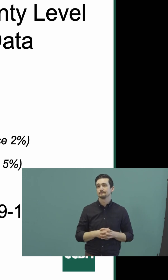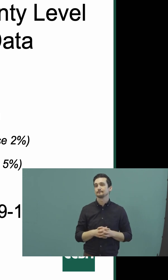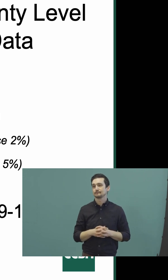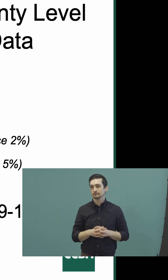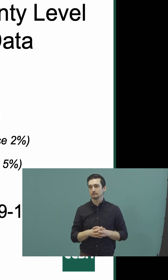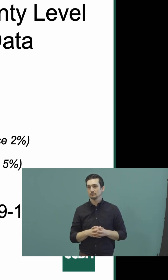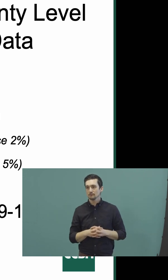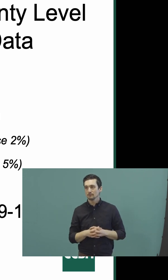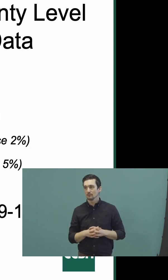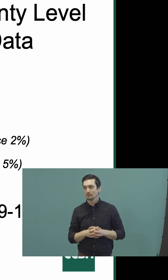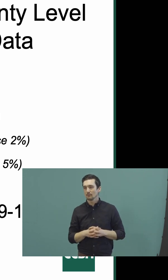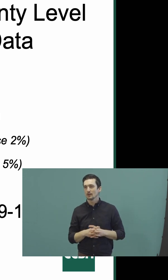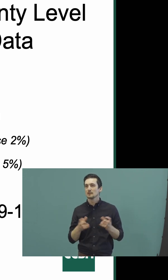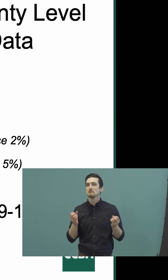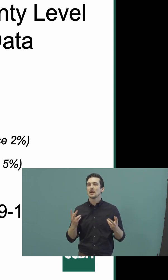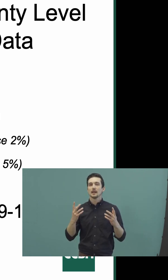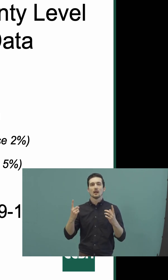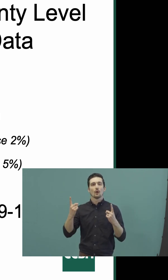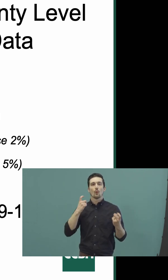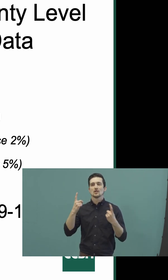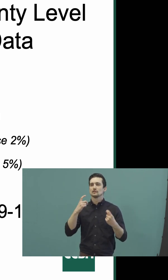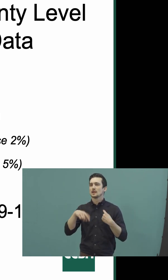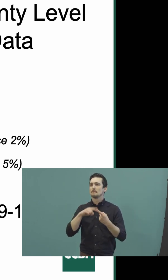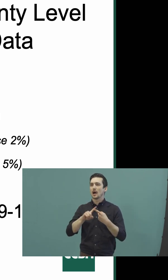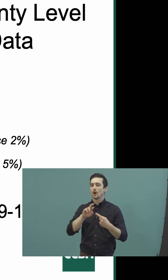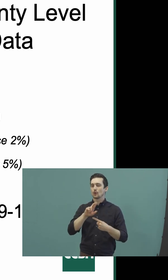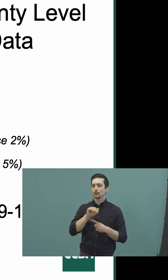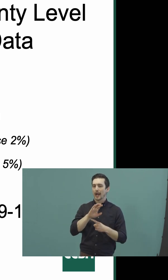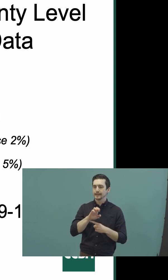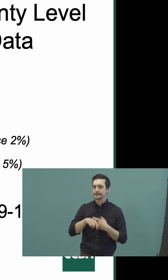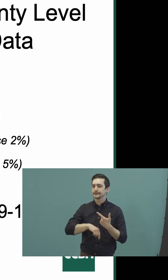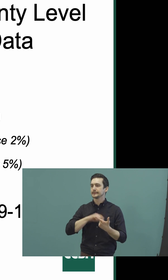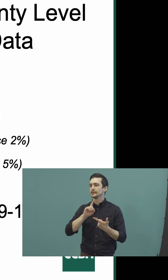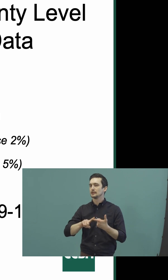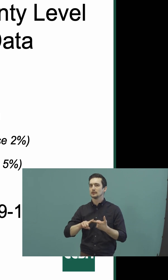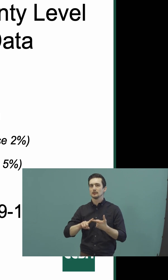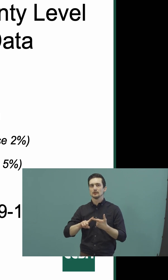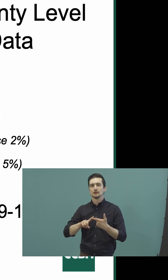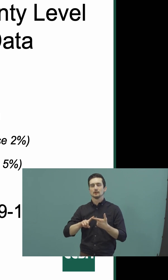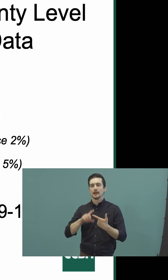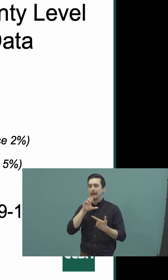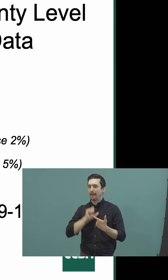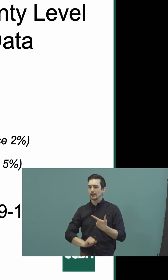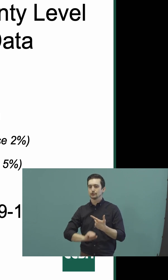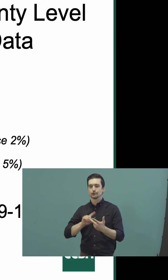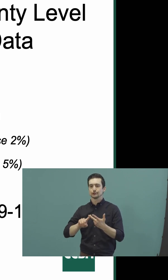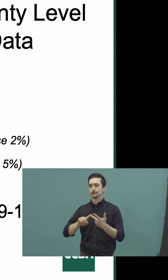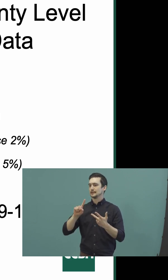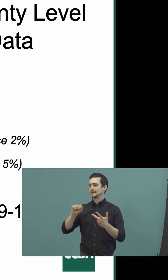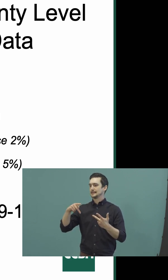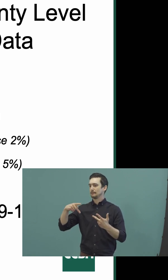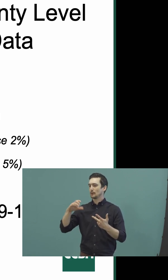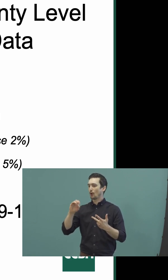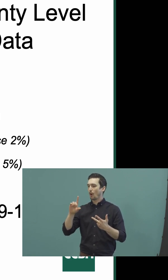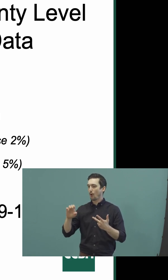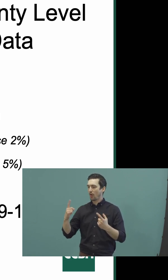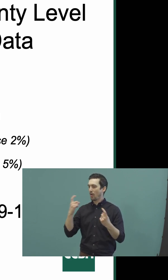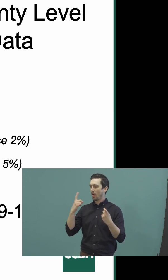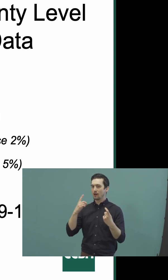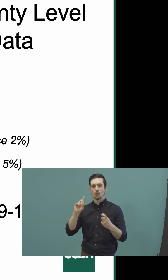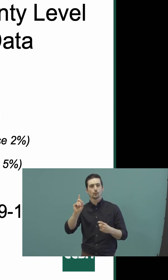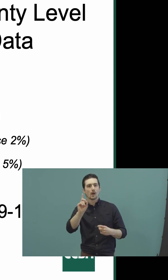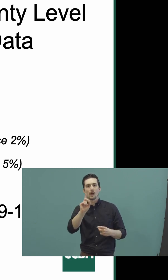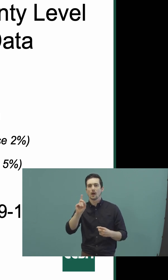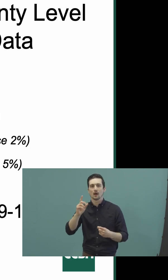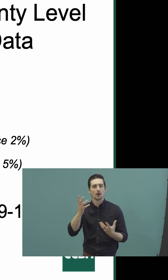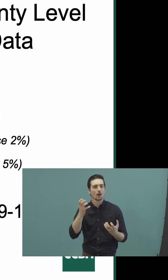about presenting race and ethnicity, as well as age and zip code data for all of those who've been tested.